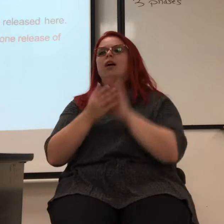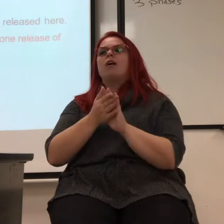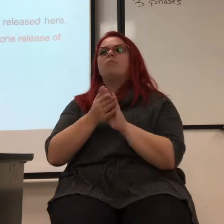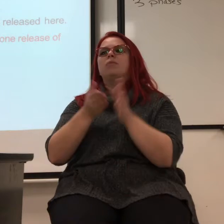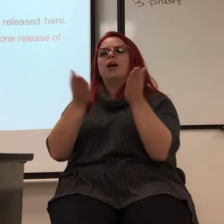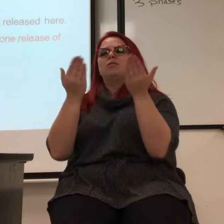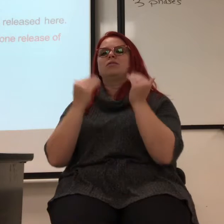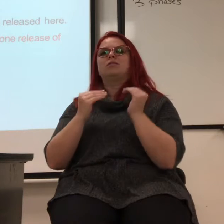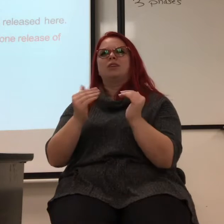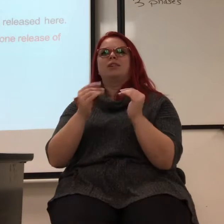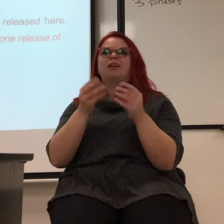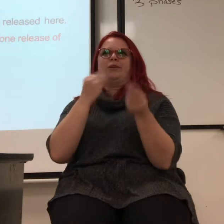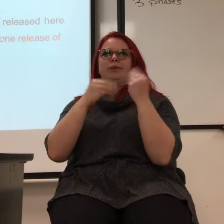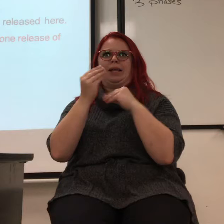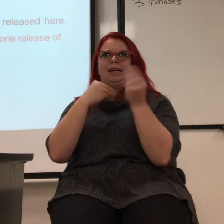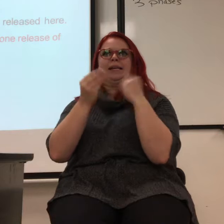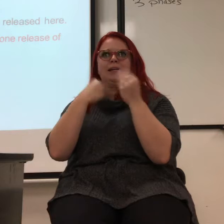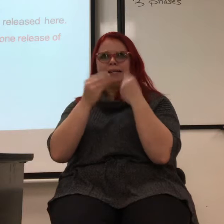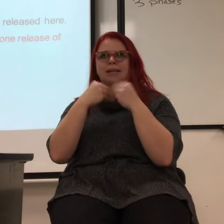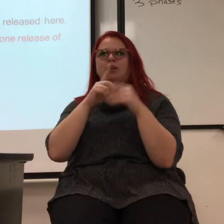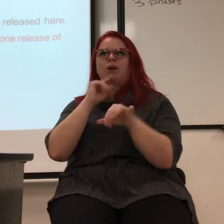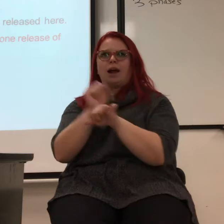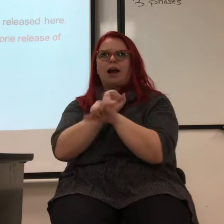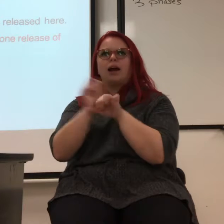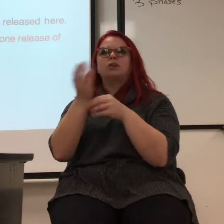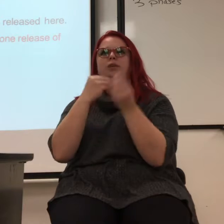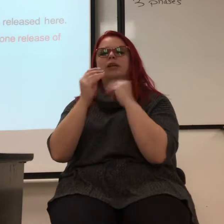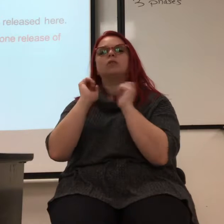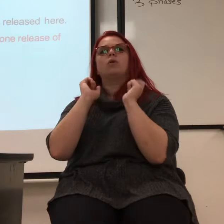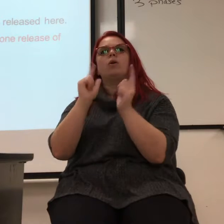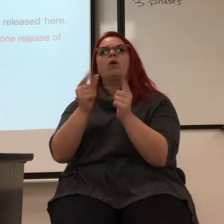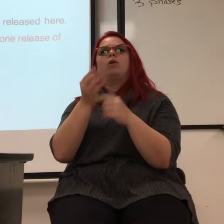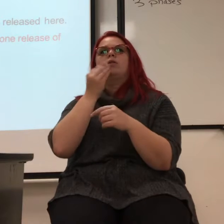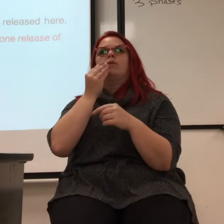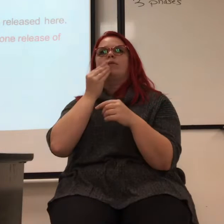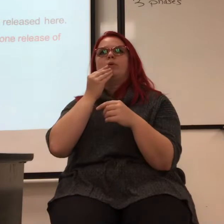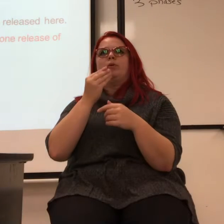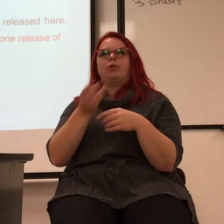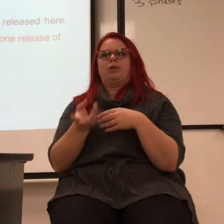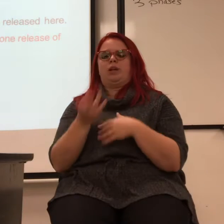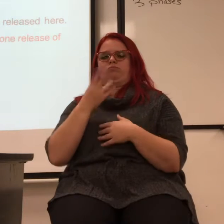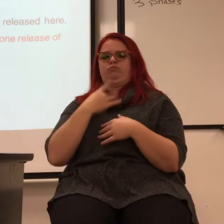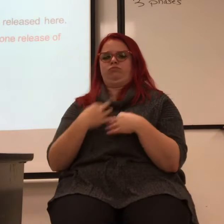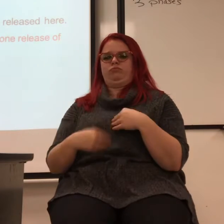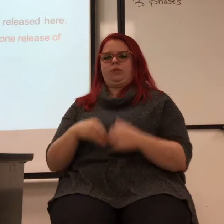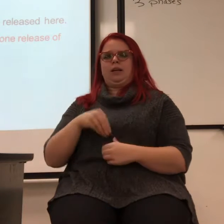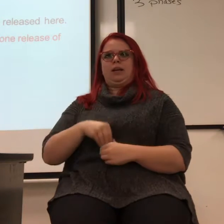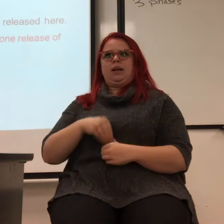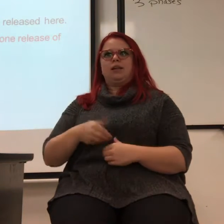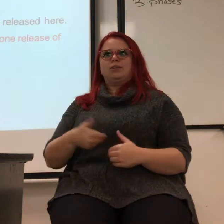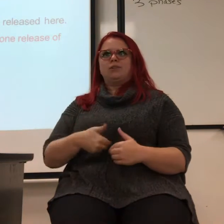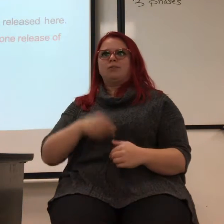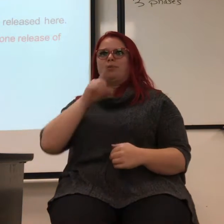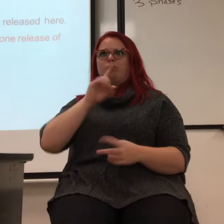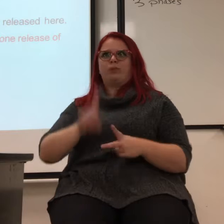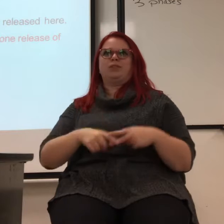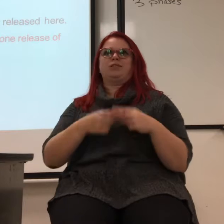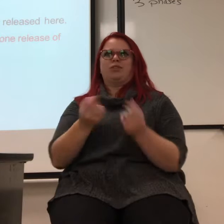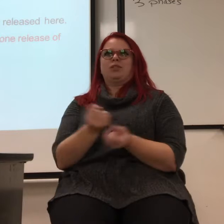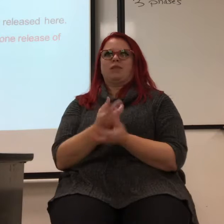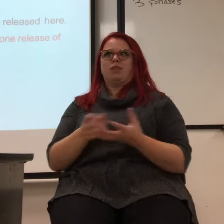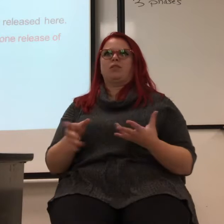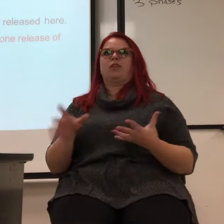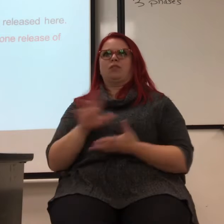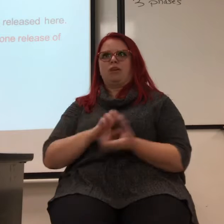eating, and all the food being introduced to the stomach is really getting the juices flowing. That's why